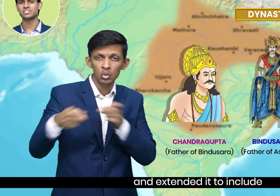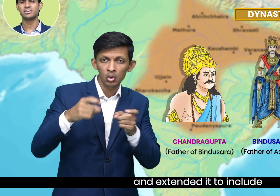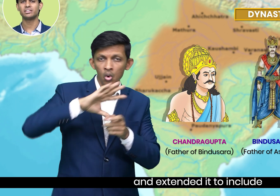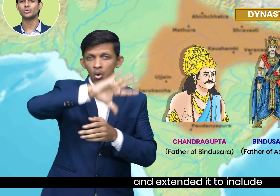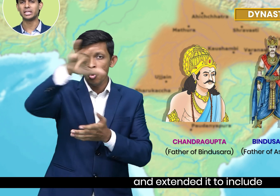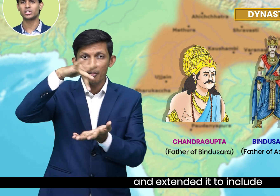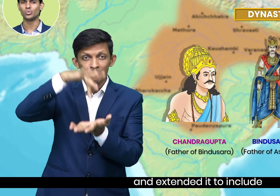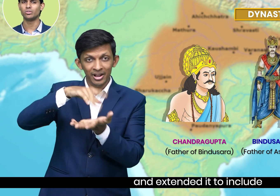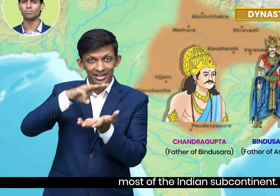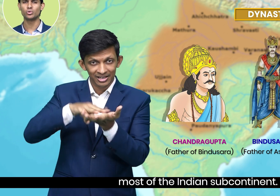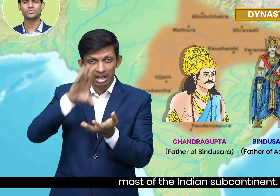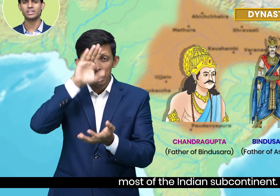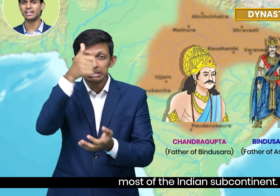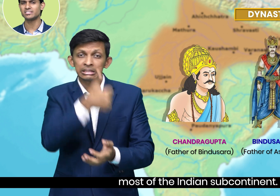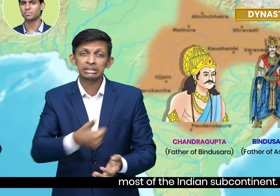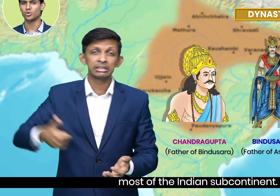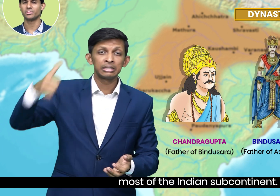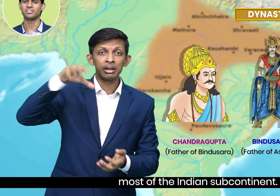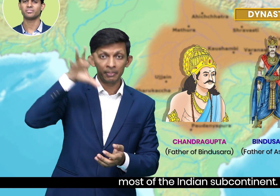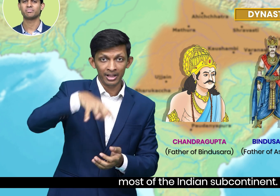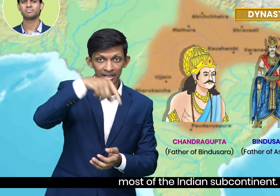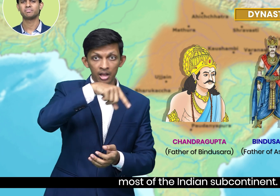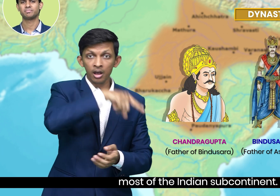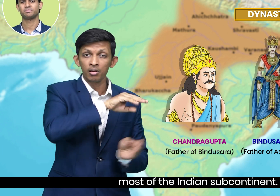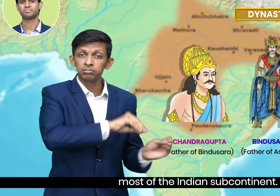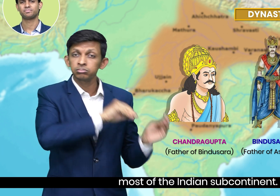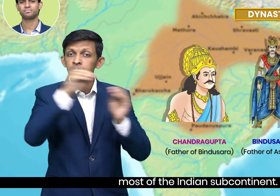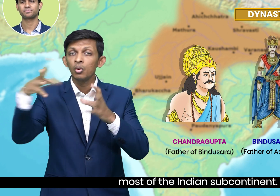and extended it to include most of the Indian subcontinent.